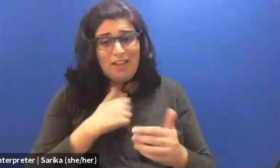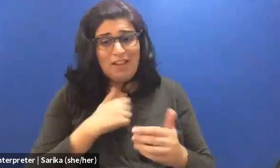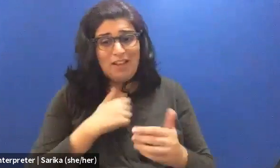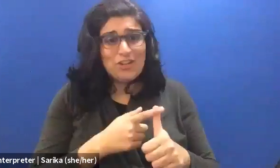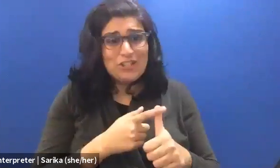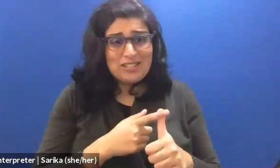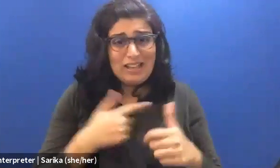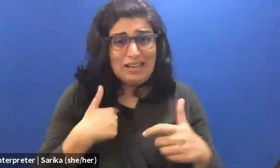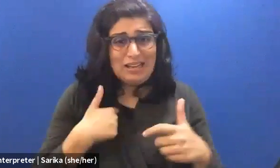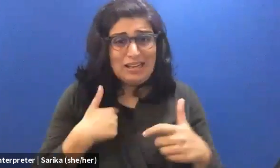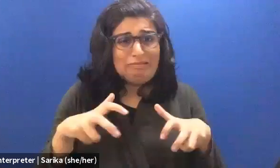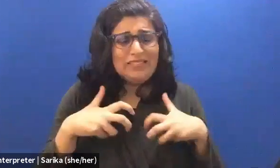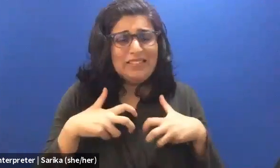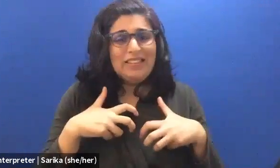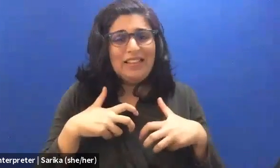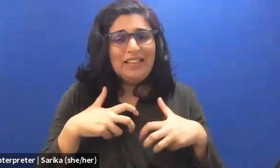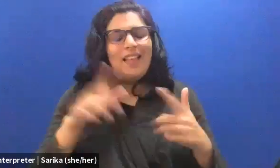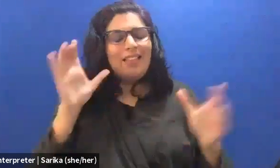and then listen. Thank you very much.